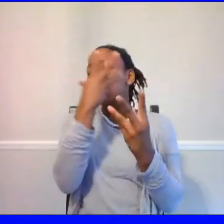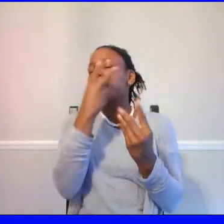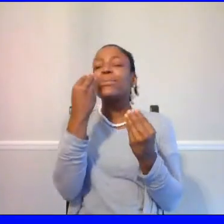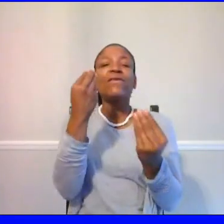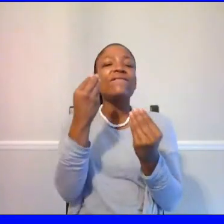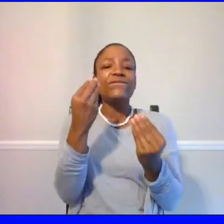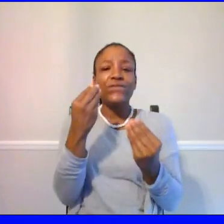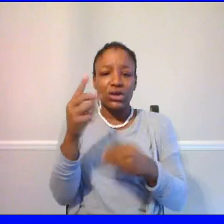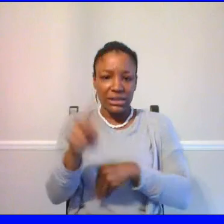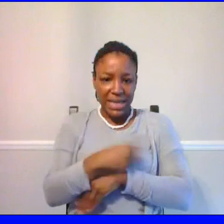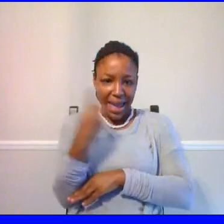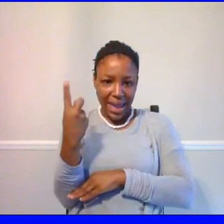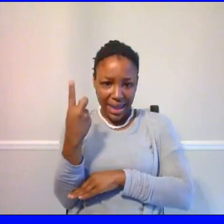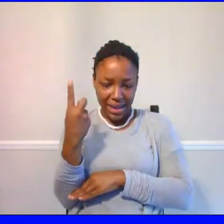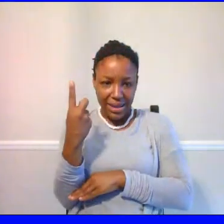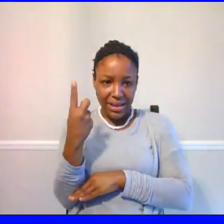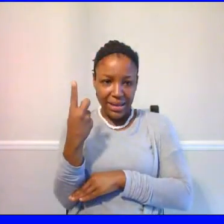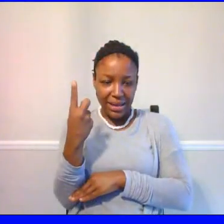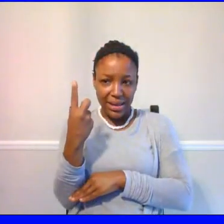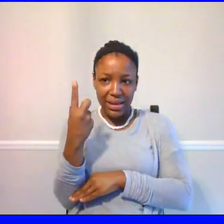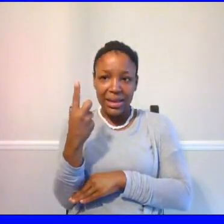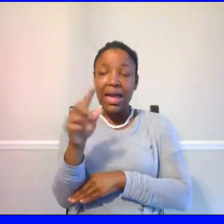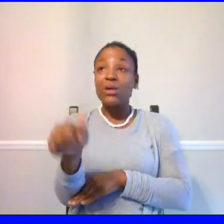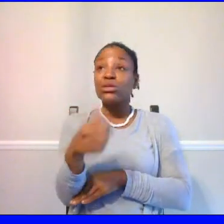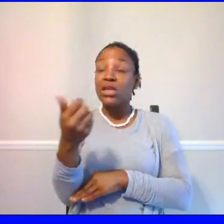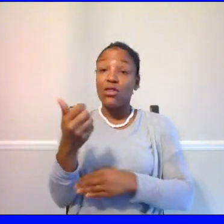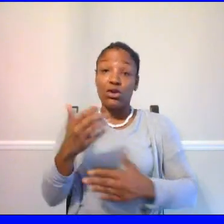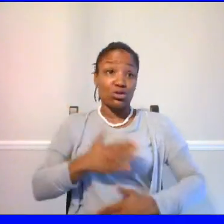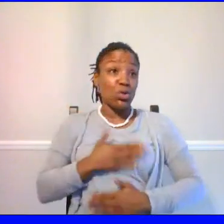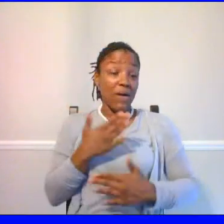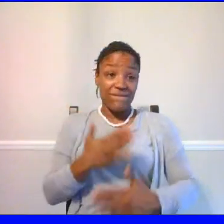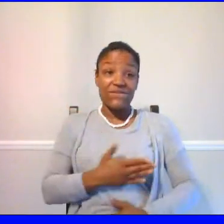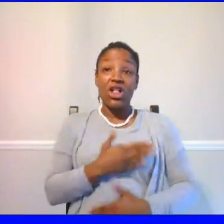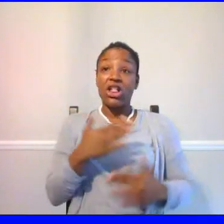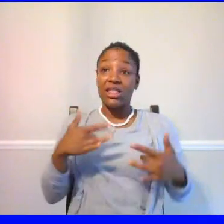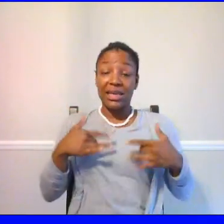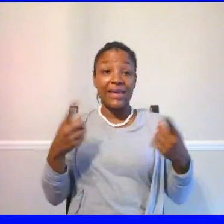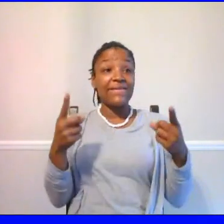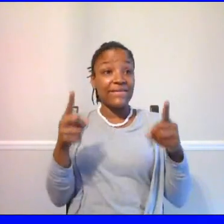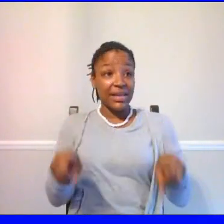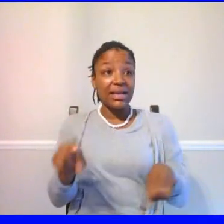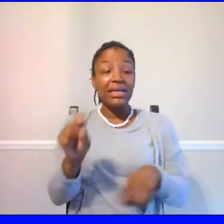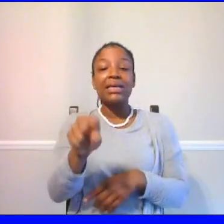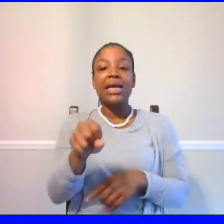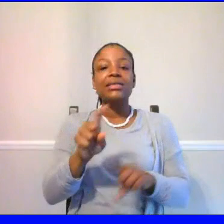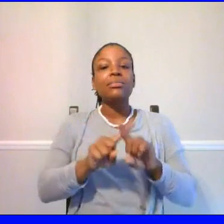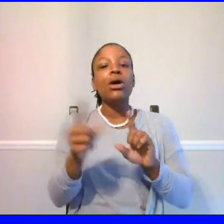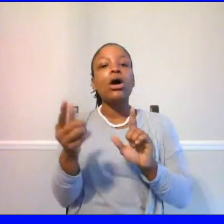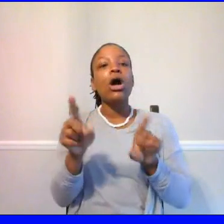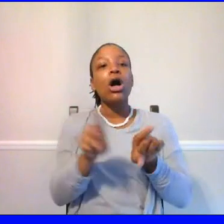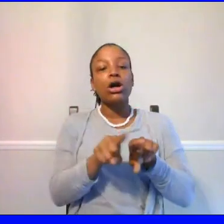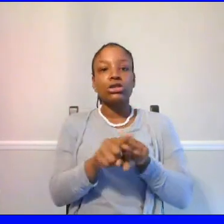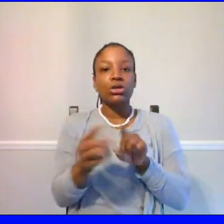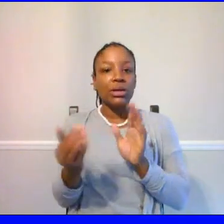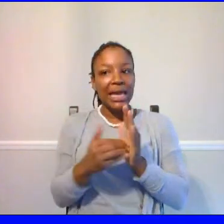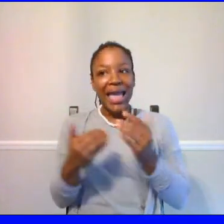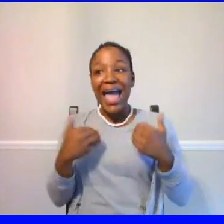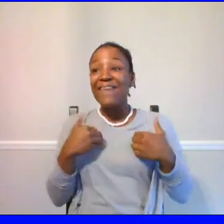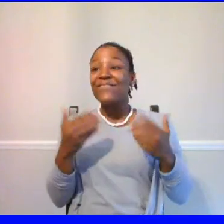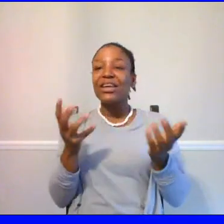was a beautiful day. And it was another joyful event, but also, again, having conversations. The name of the event